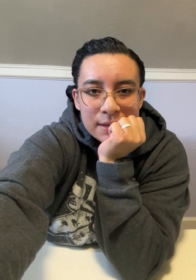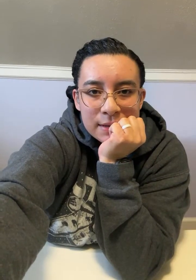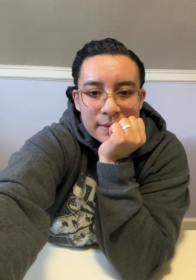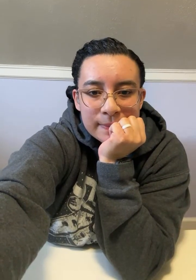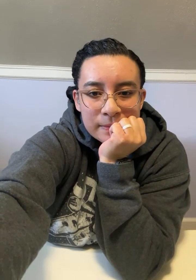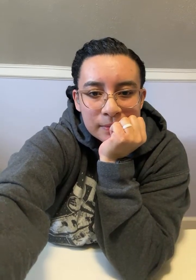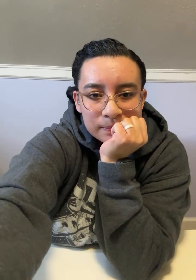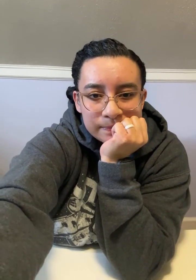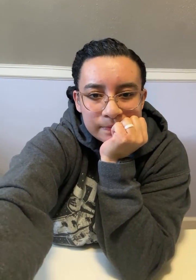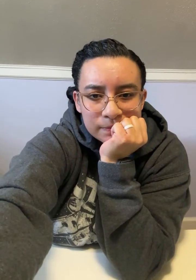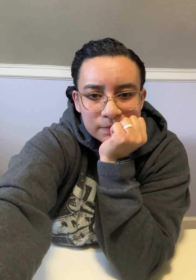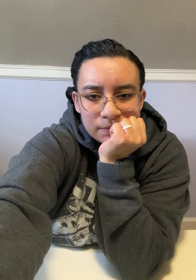see.